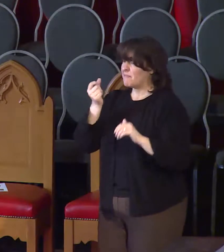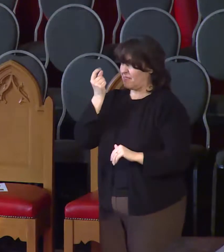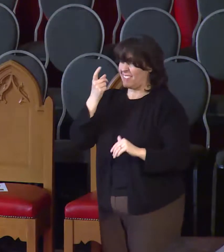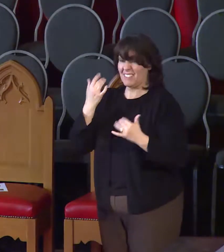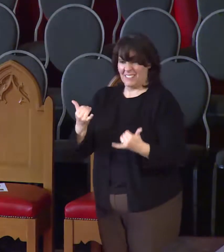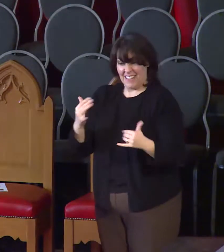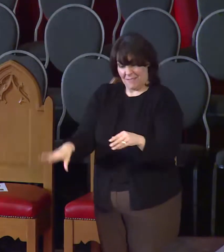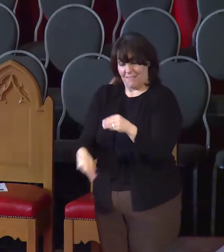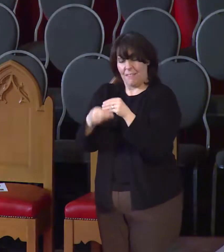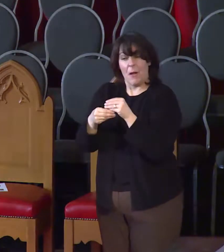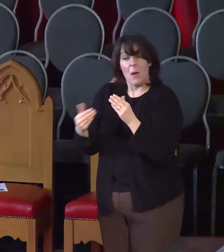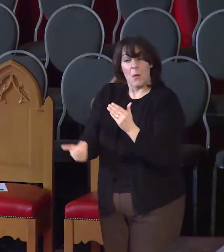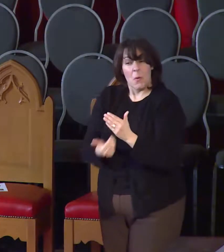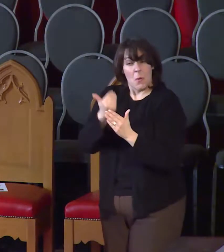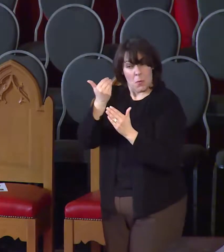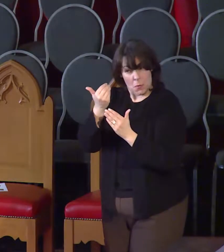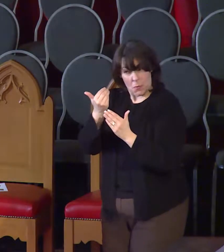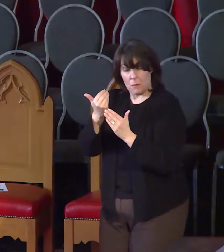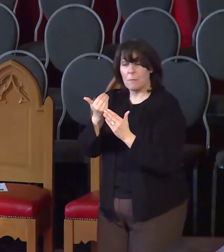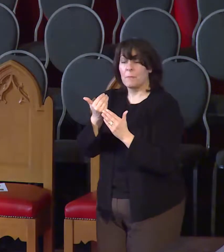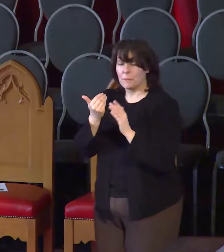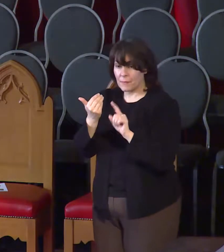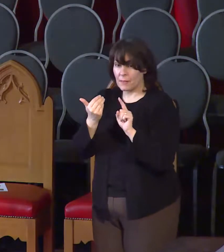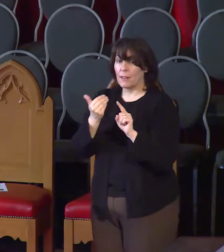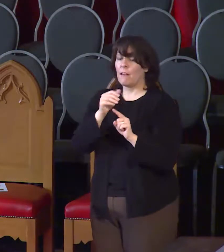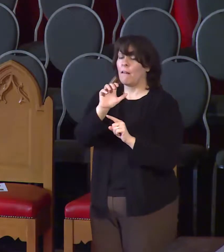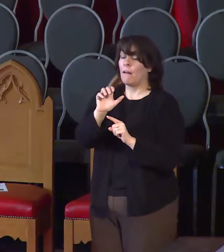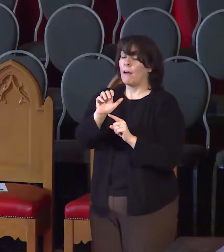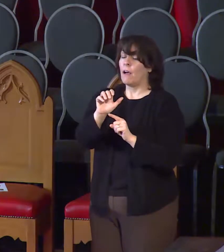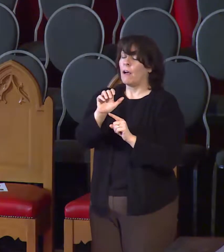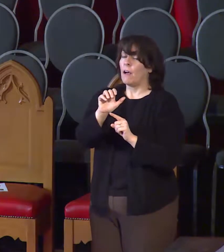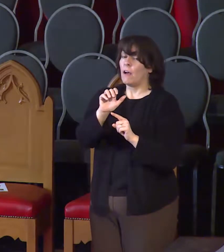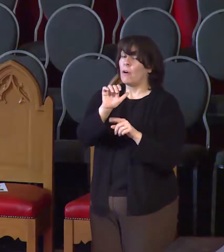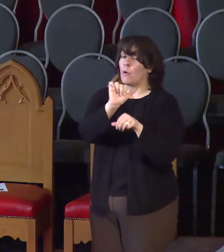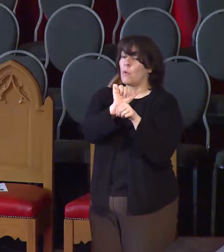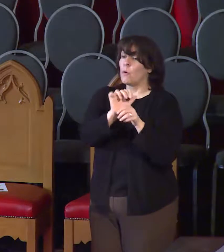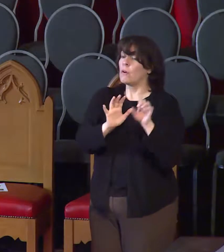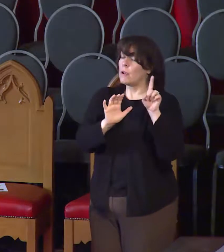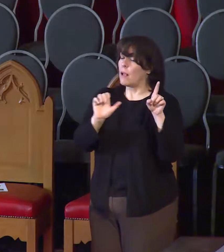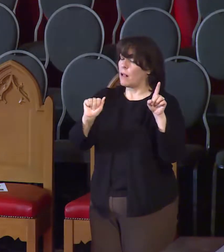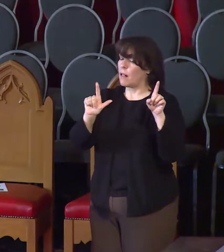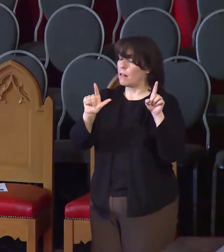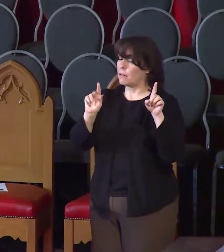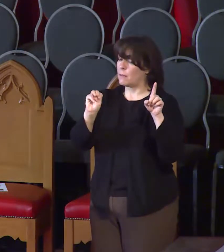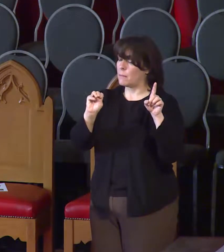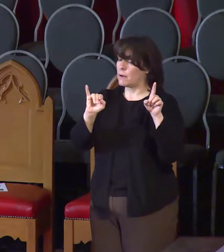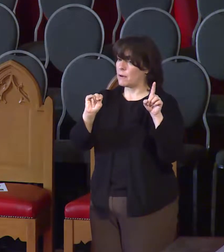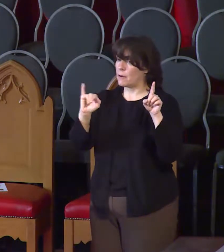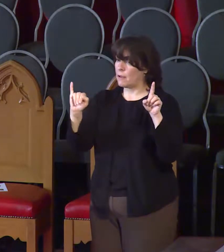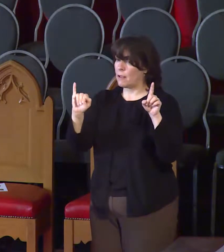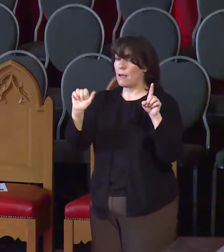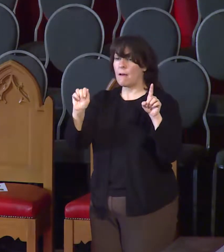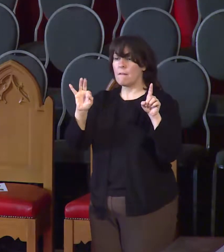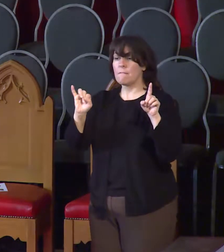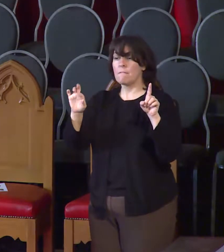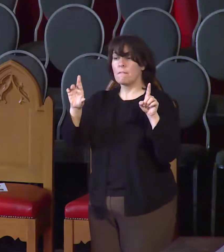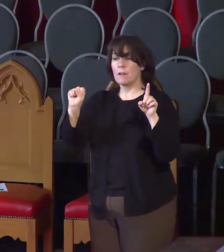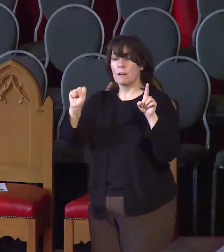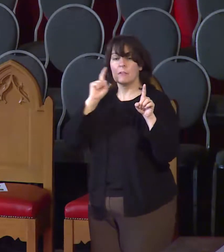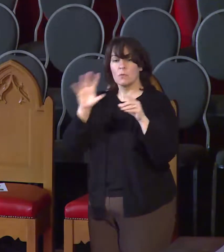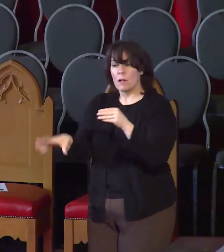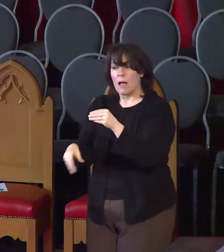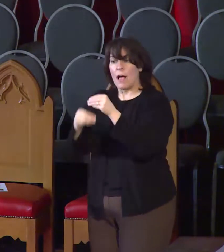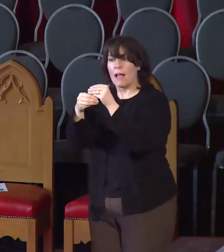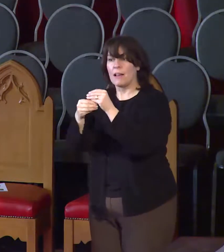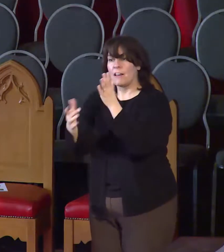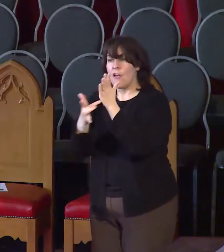feature to Convocation. Our colleagues from Alumni Affairs and Development are hosting a new social media program developed for Convocation. So share your